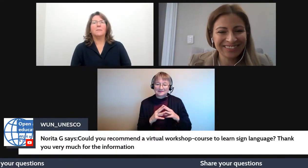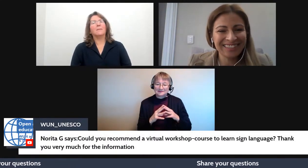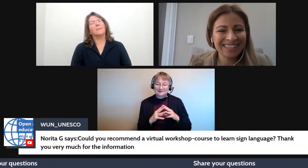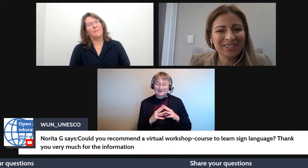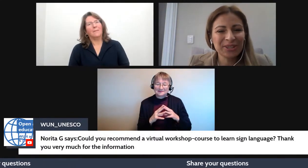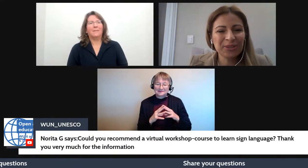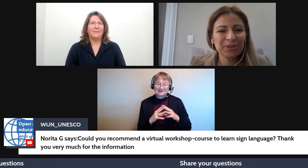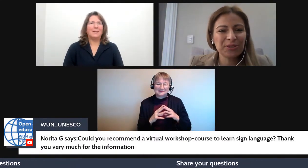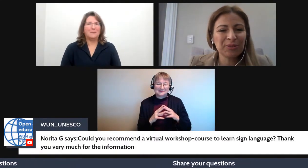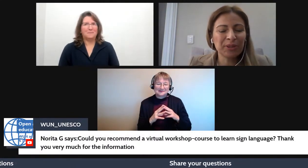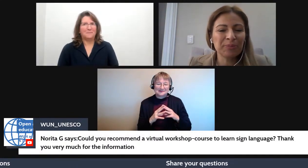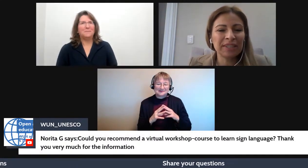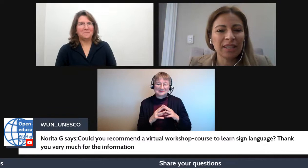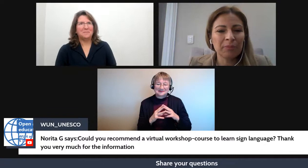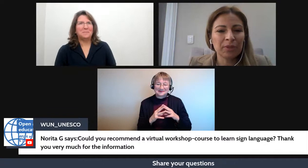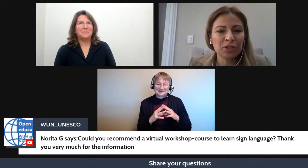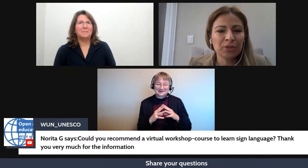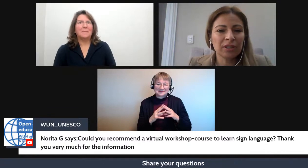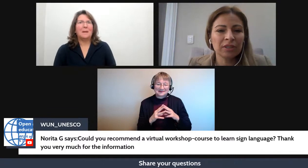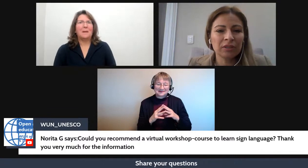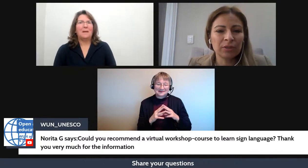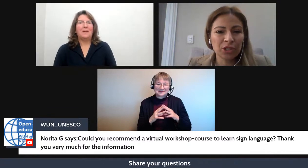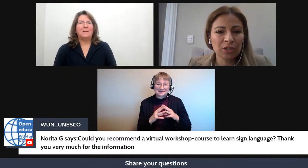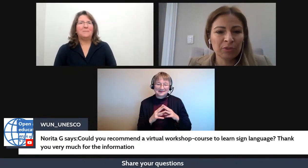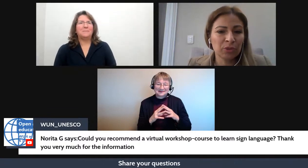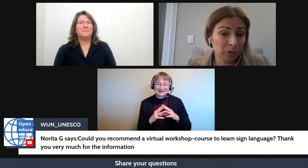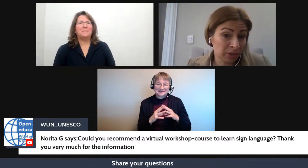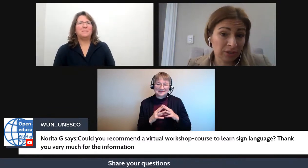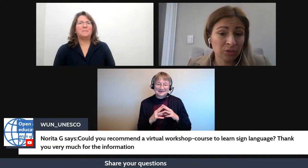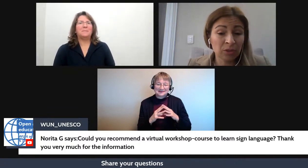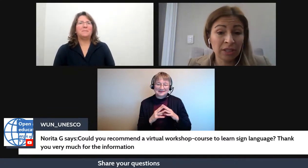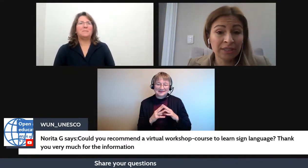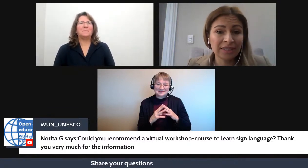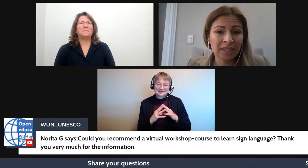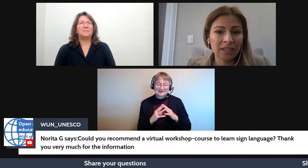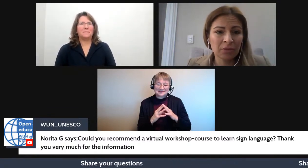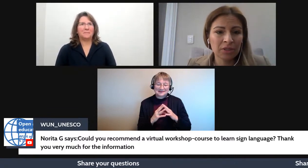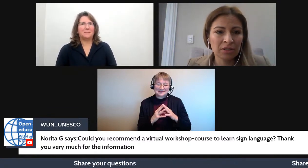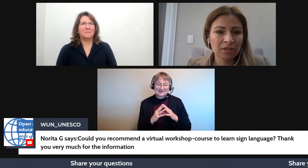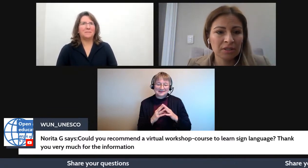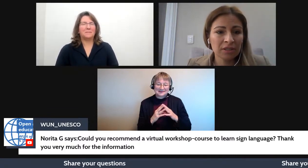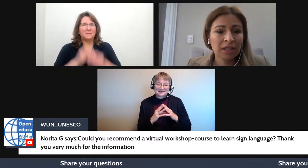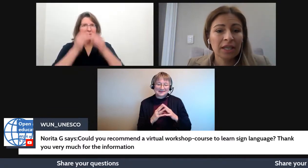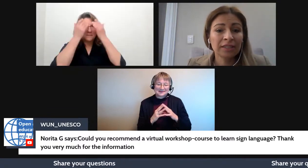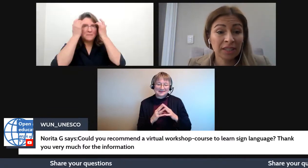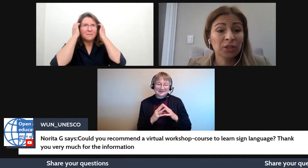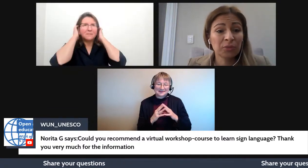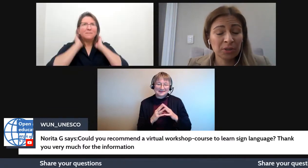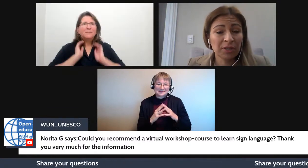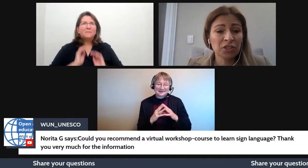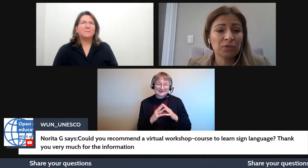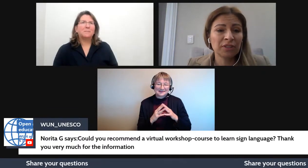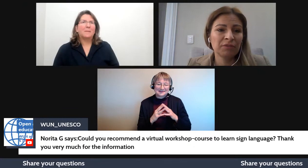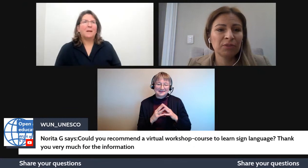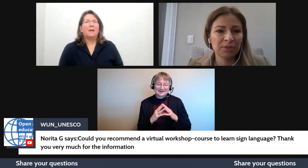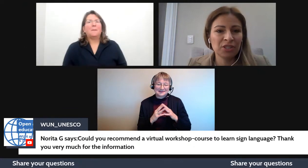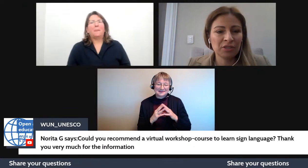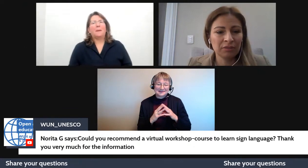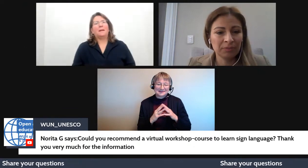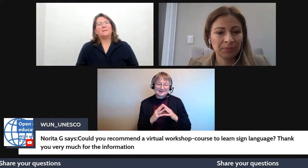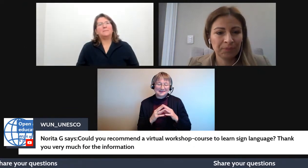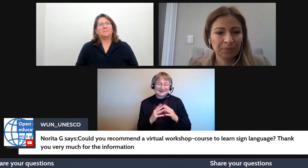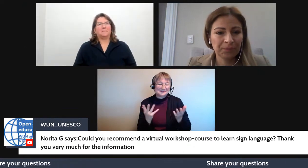Norita G also says, could you recommend a virtual workshop course to learn sign languages? And thank you very much for